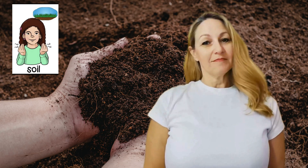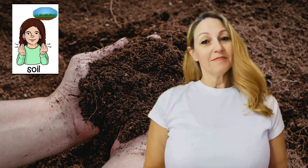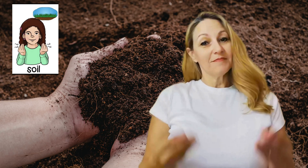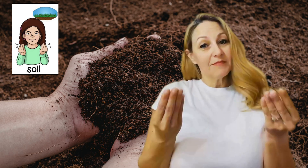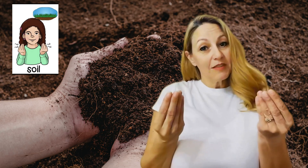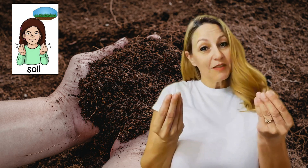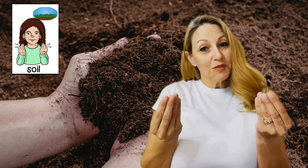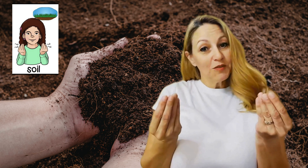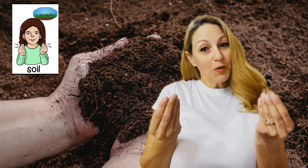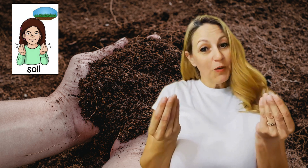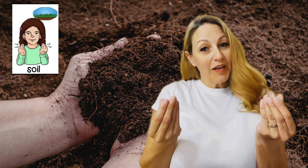Soil.